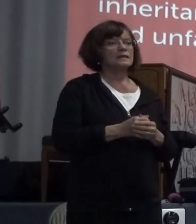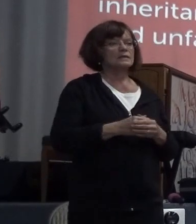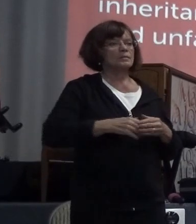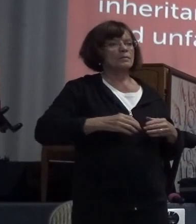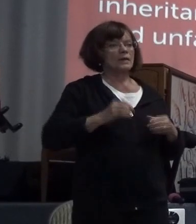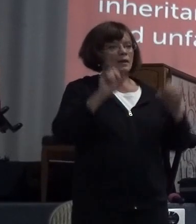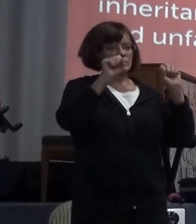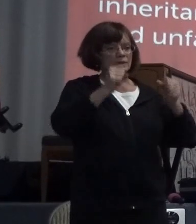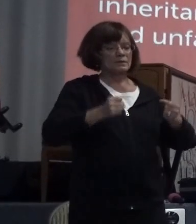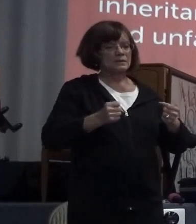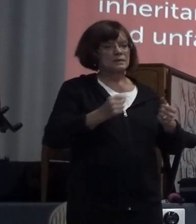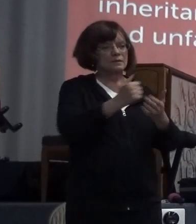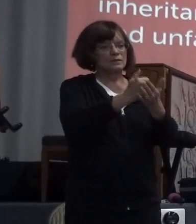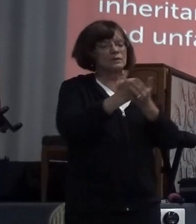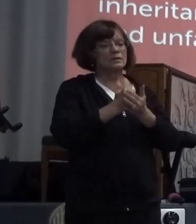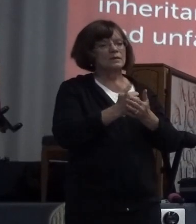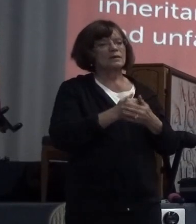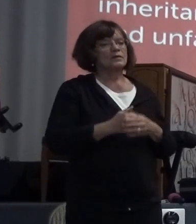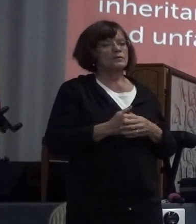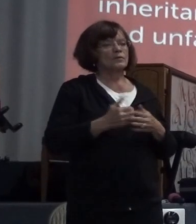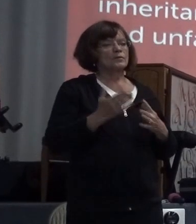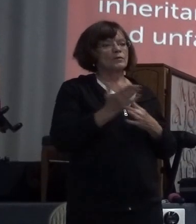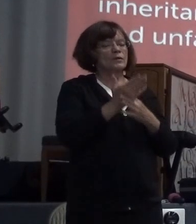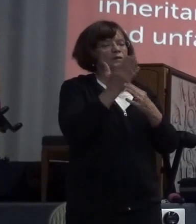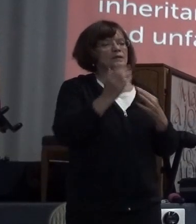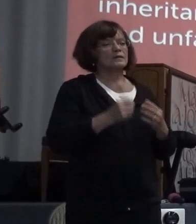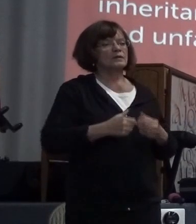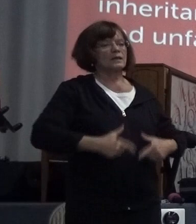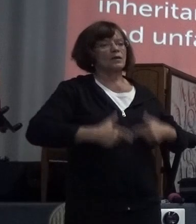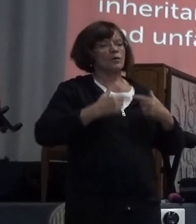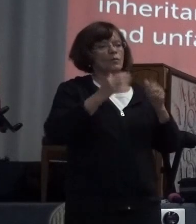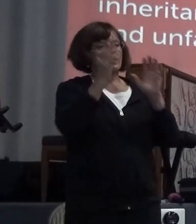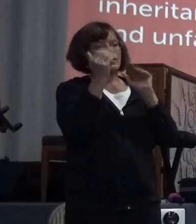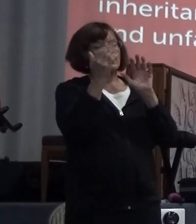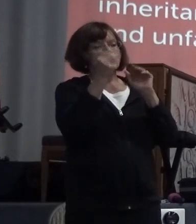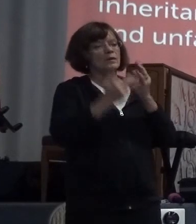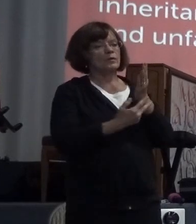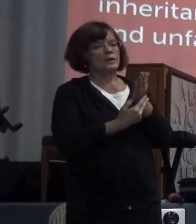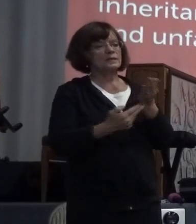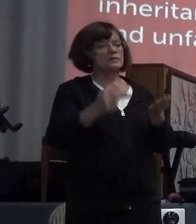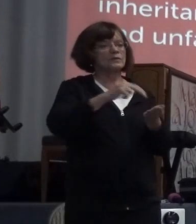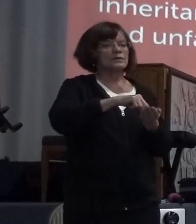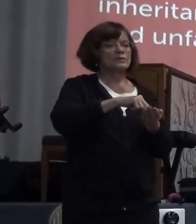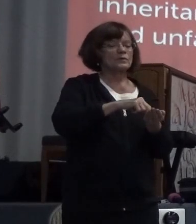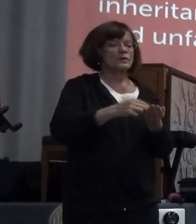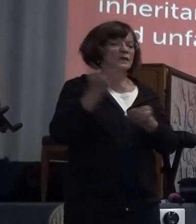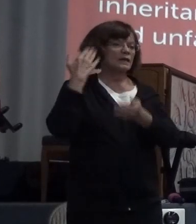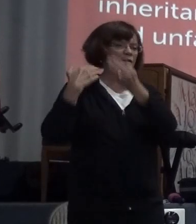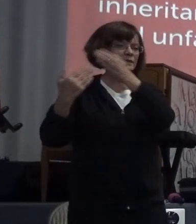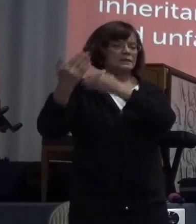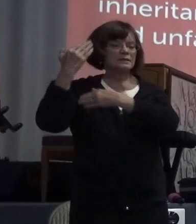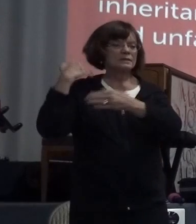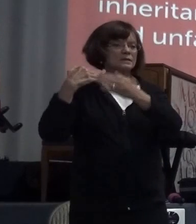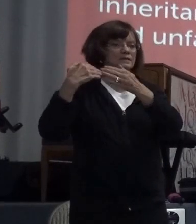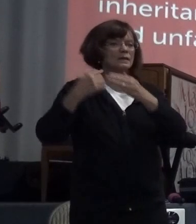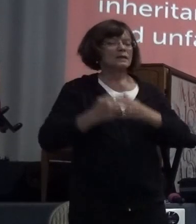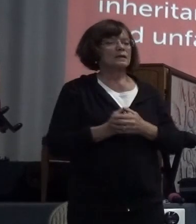born again to a living hope through the resurrection of Jesus Christ from the dead, to an inheritance that is